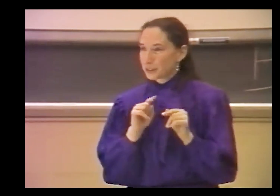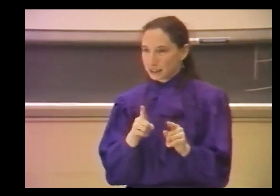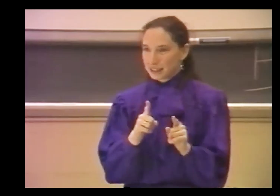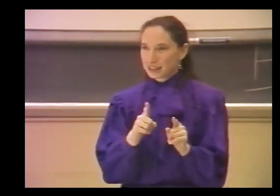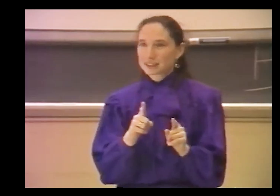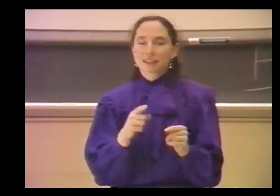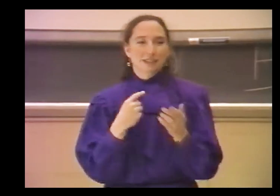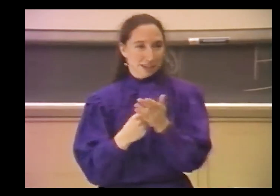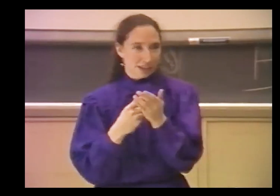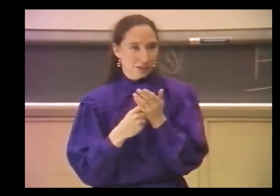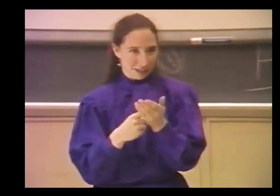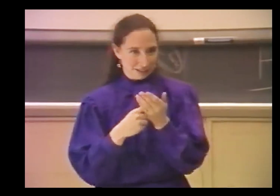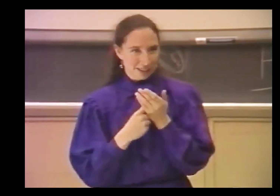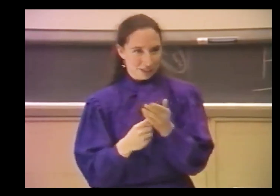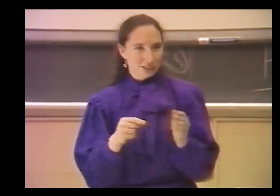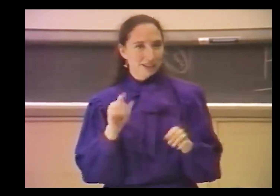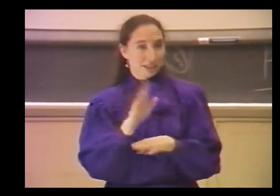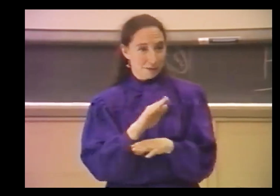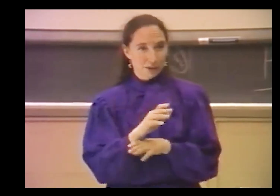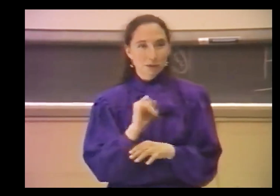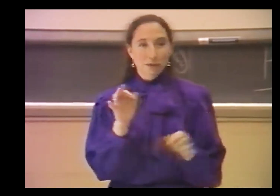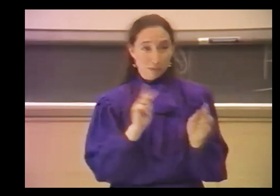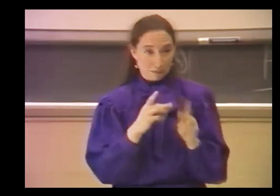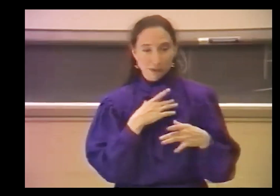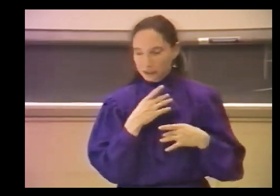during the discussion session this afternoon if people are